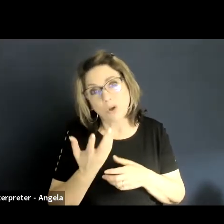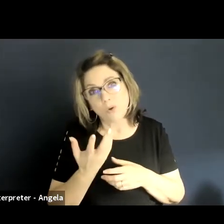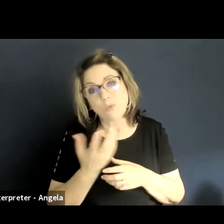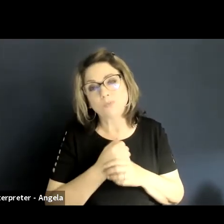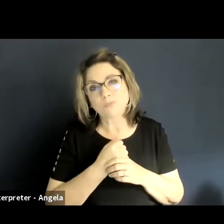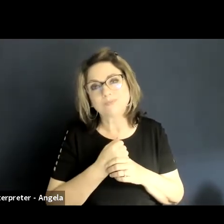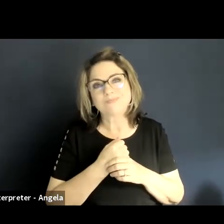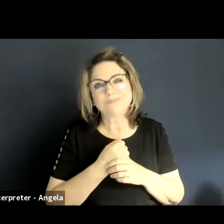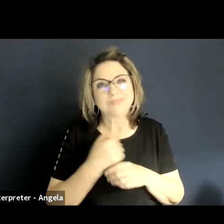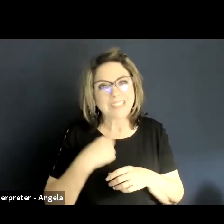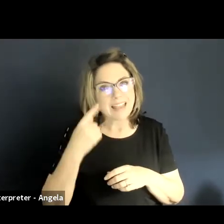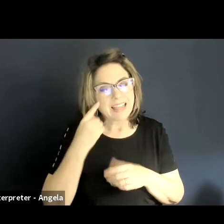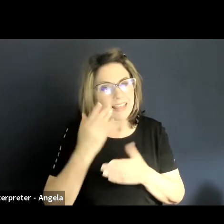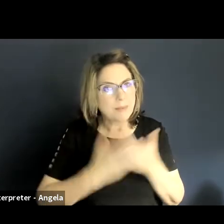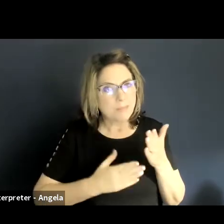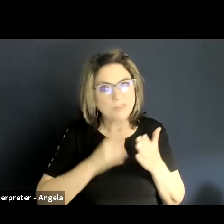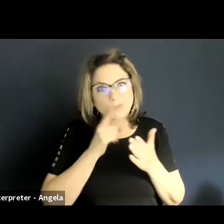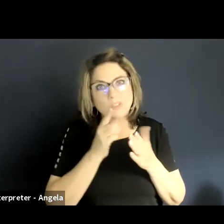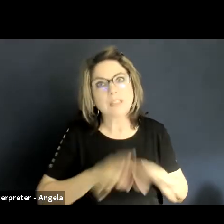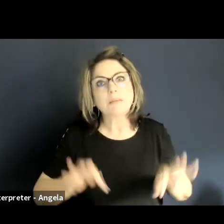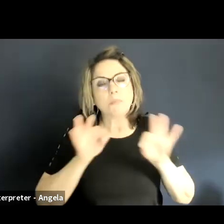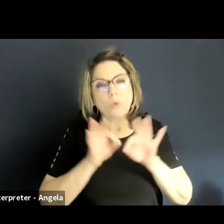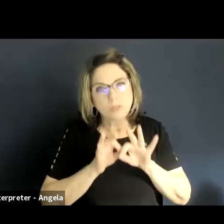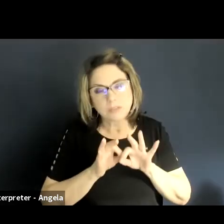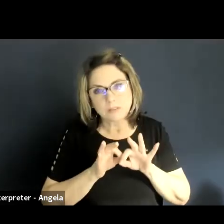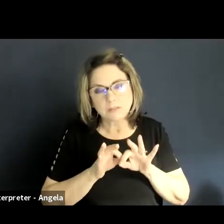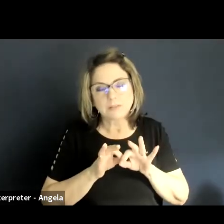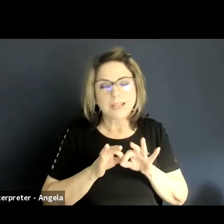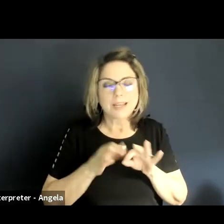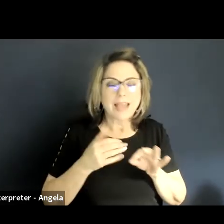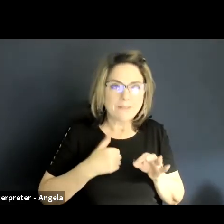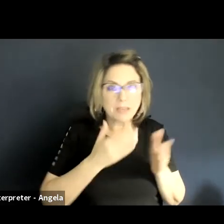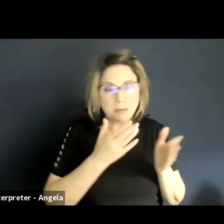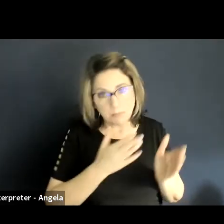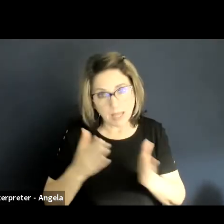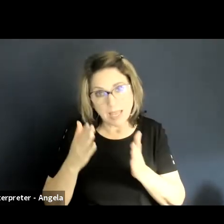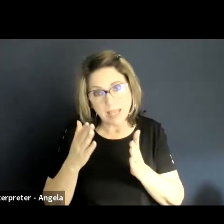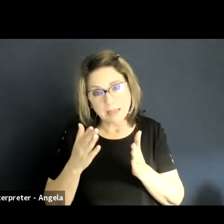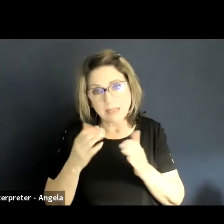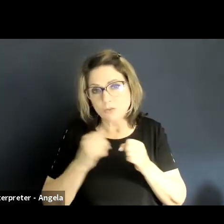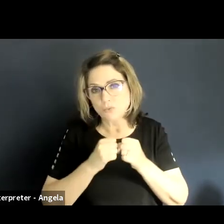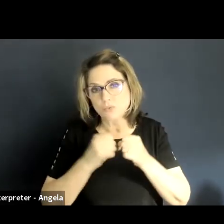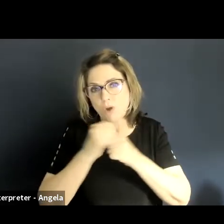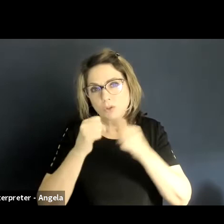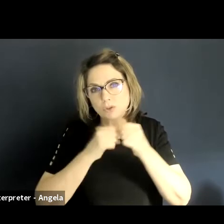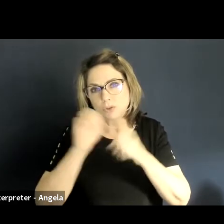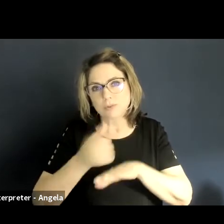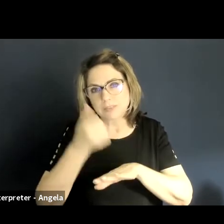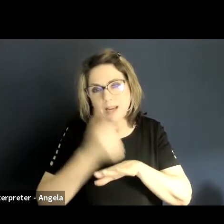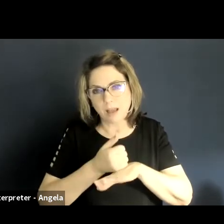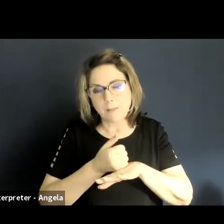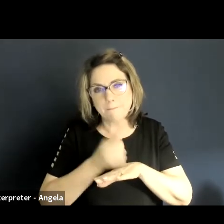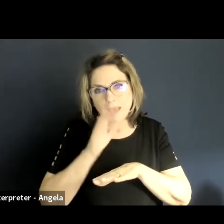So, I just think that part of it is really important. And in terms of having a plan and kind of a structure set up at your